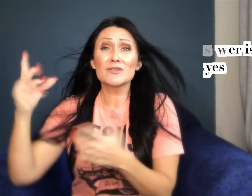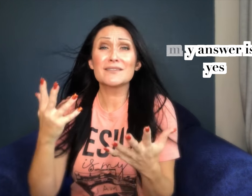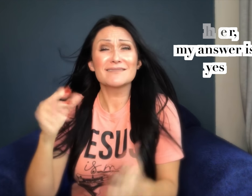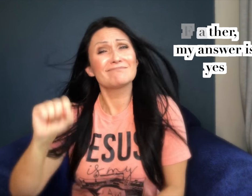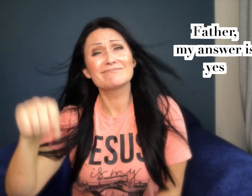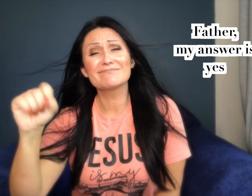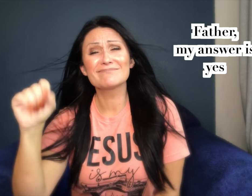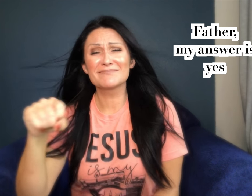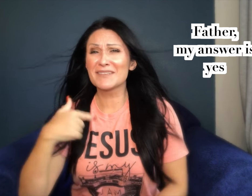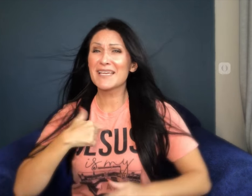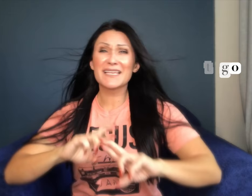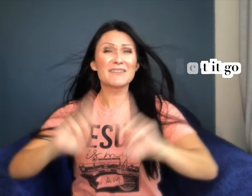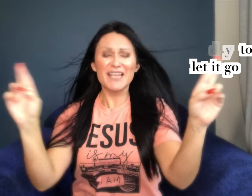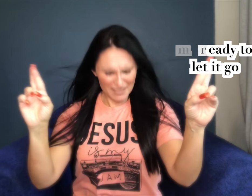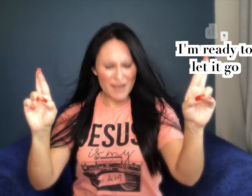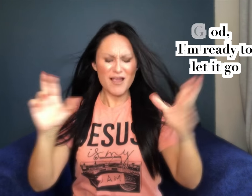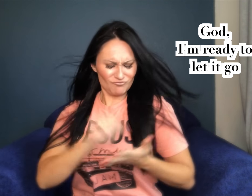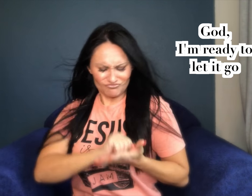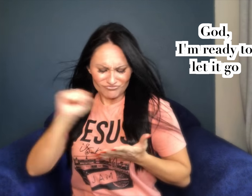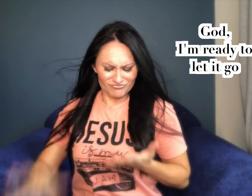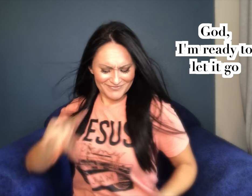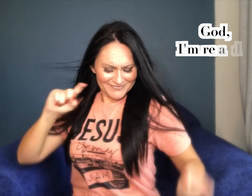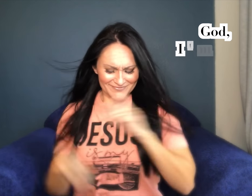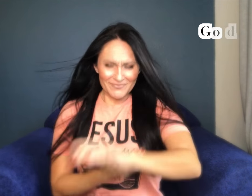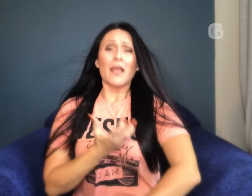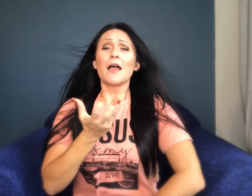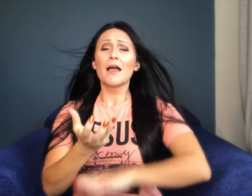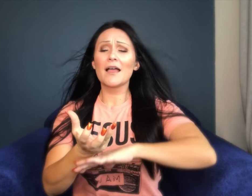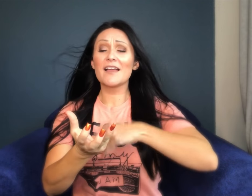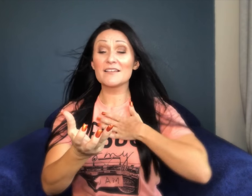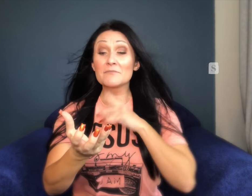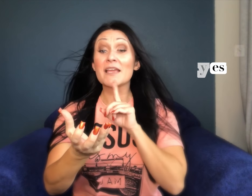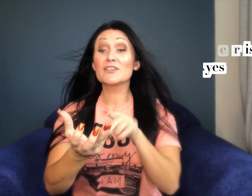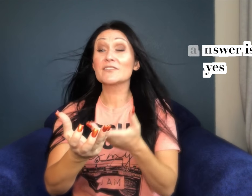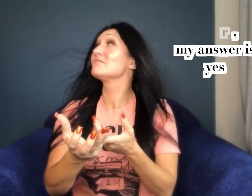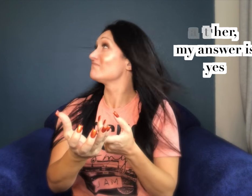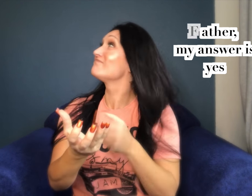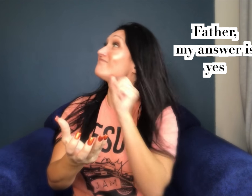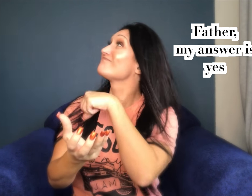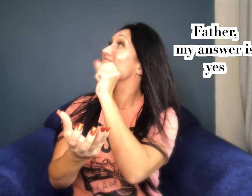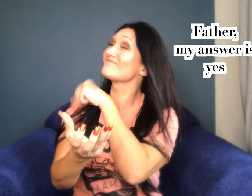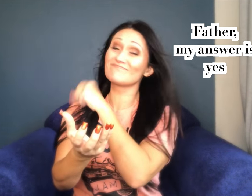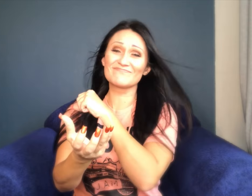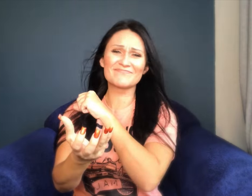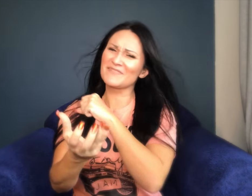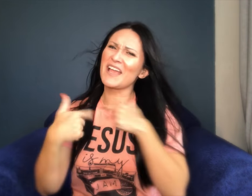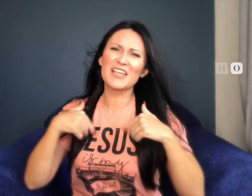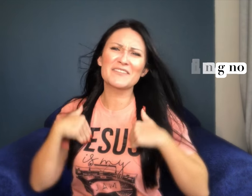is yes. God, I'm ready to let it go. Father, my answer is yes. God,